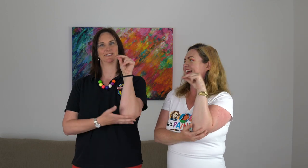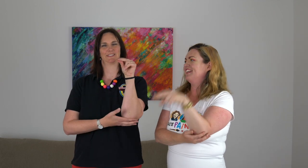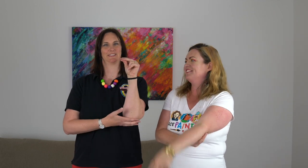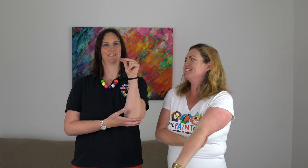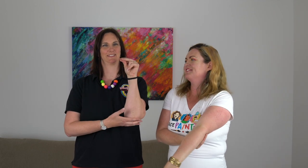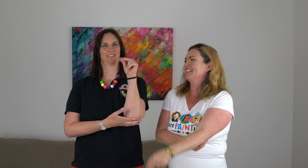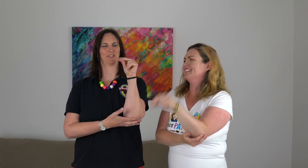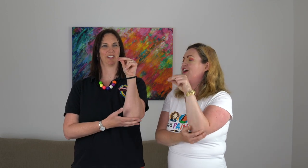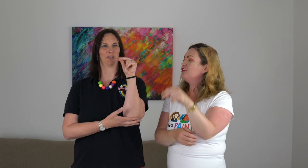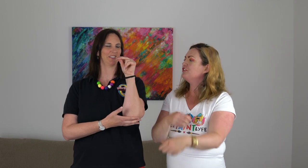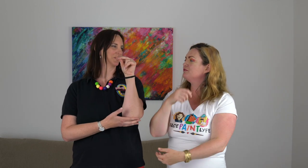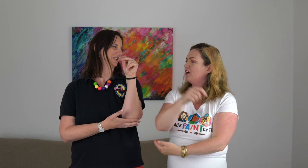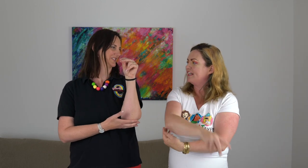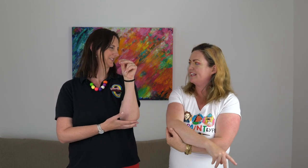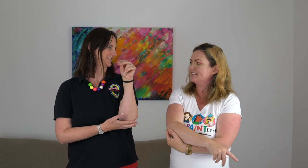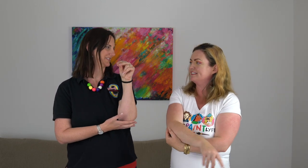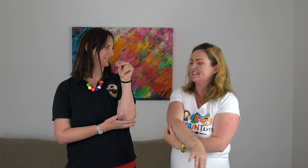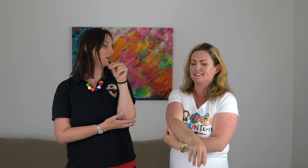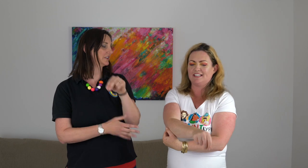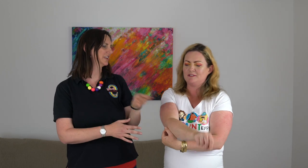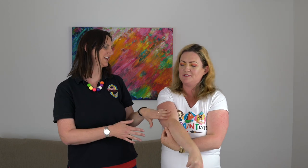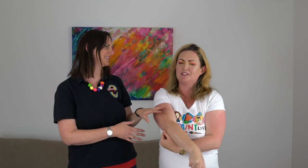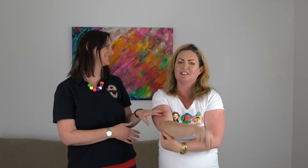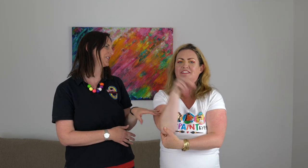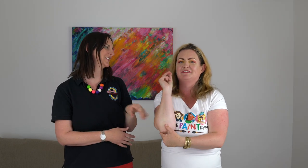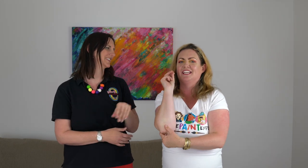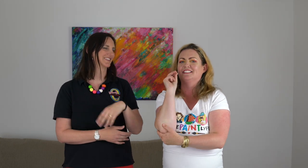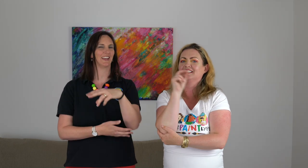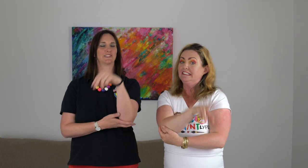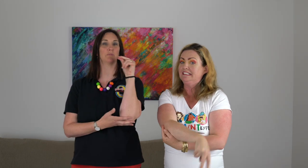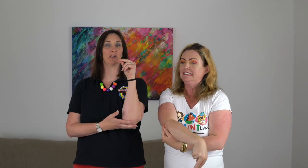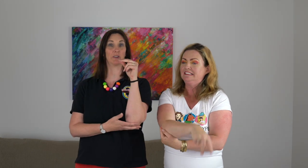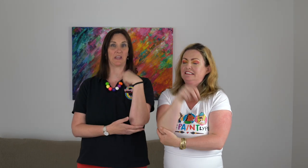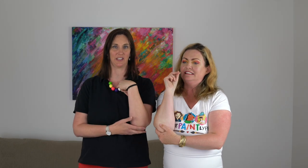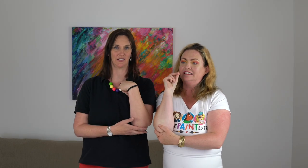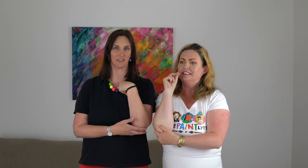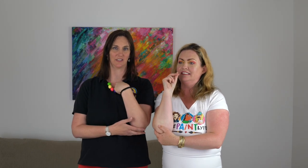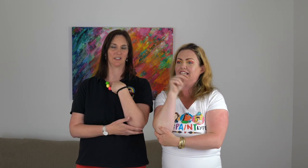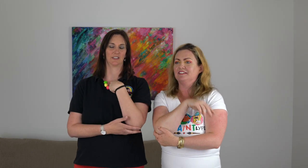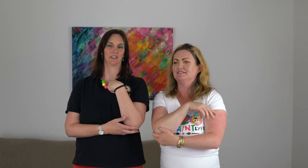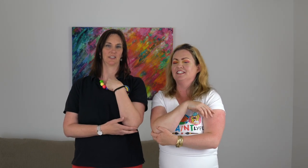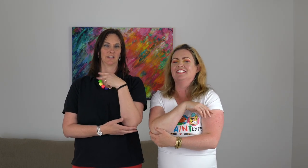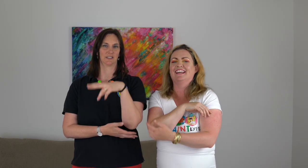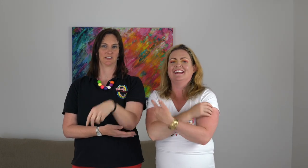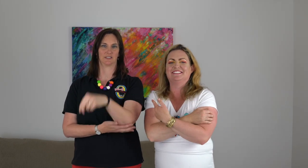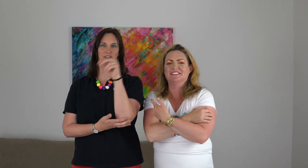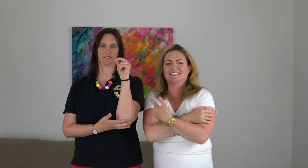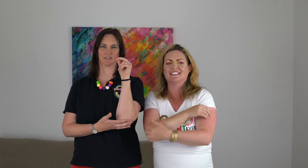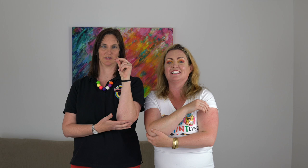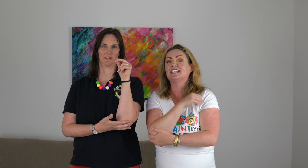uncooked. It's kind of, yeah. Oh my God, I don't use mine. It's not really. Oh, no, it's right hand, isn't it? Oh, see, I'm yeah, doing your sorry. Left hand. Yeah, so mirror me. Yeah, do as Kel does. If